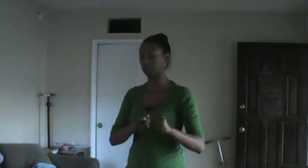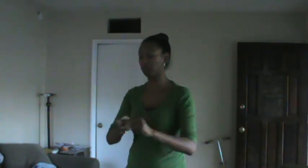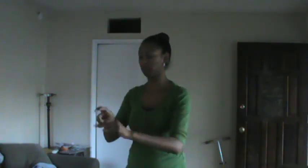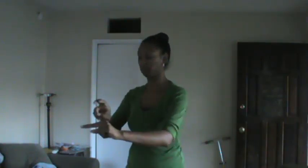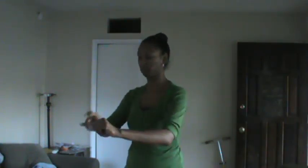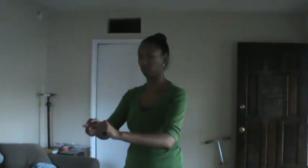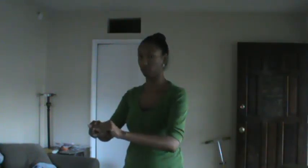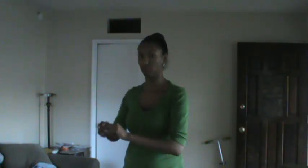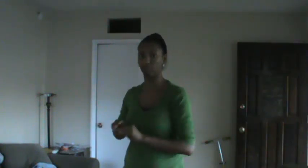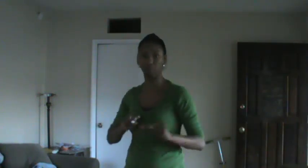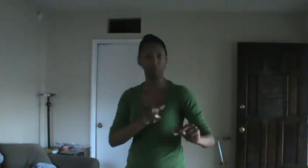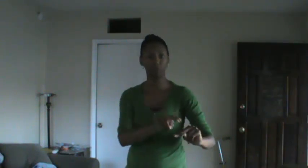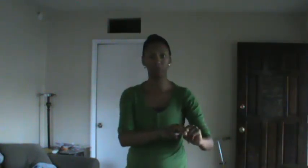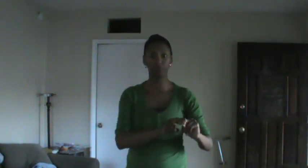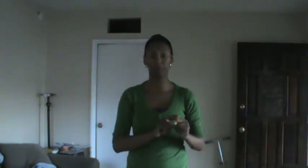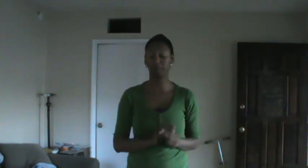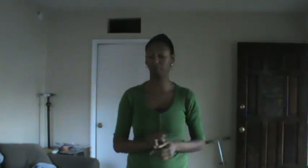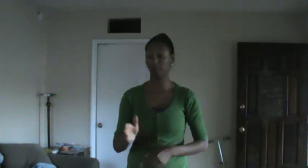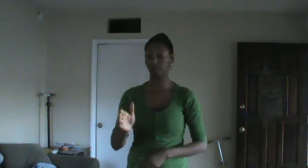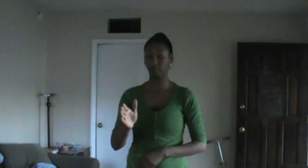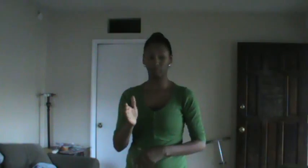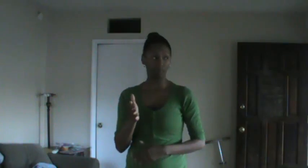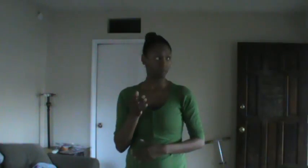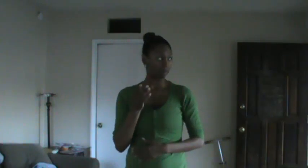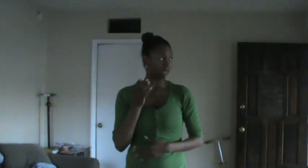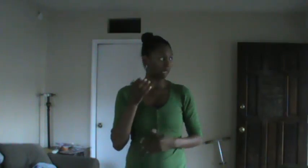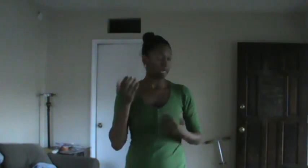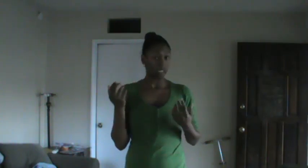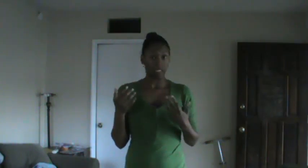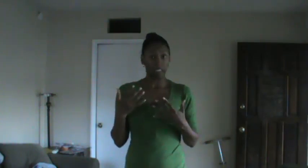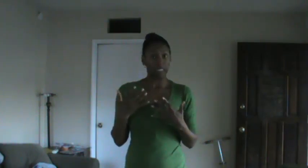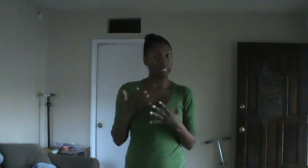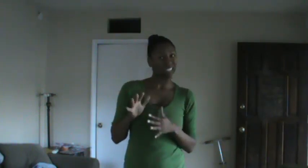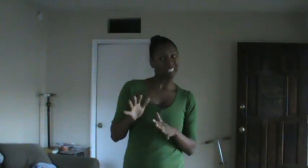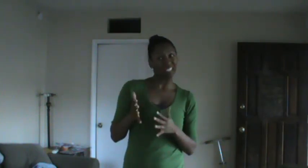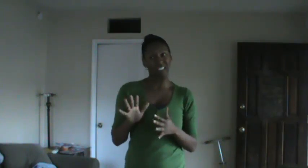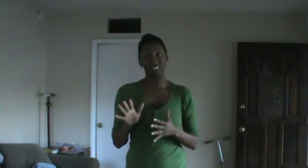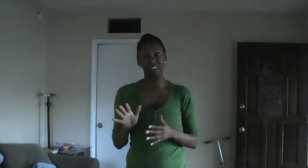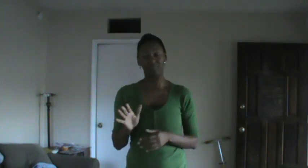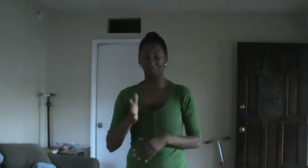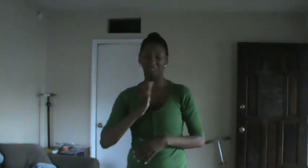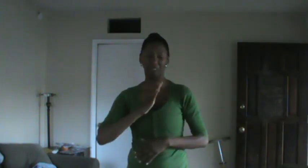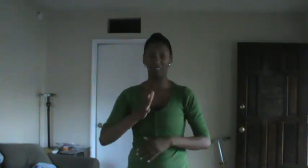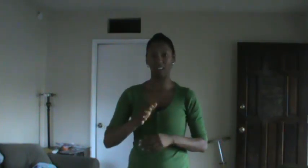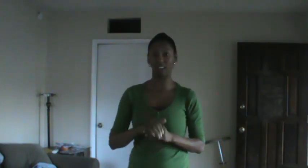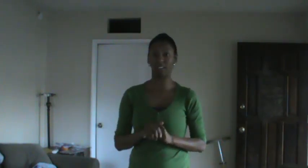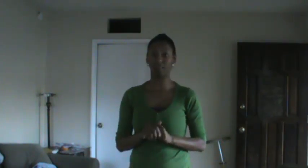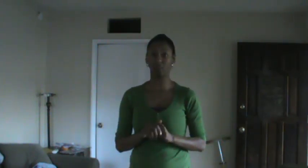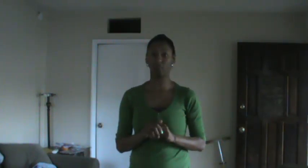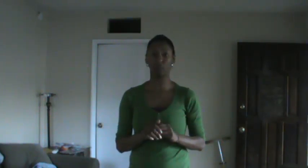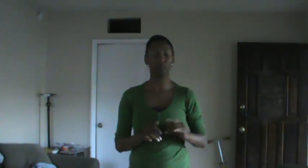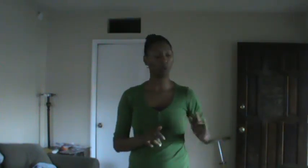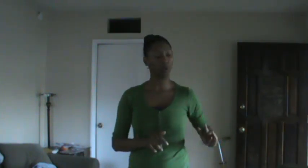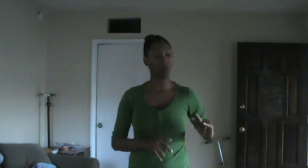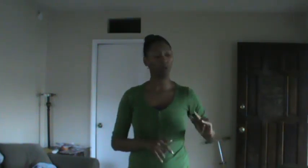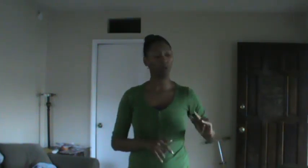Hello, my name is Chris Lunas. I'd like to talk about something I've done recently. That's